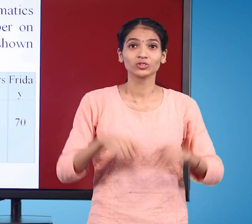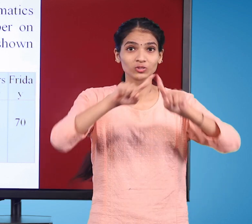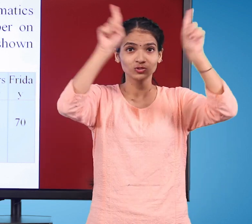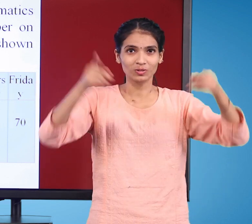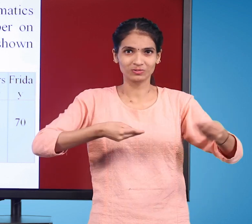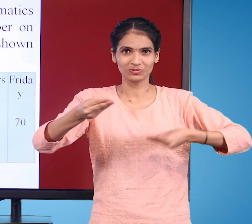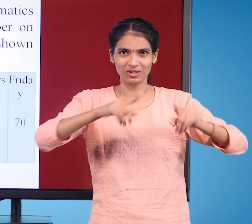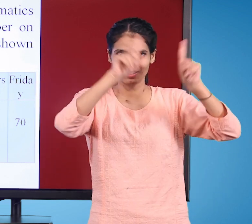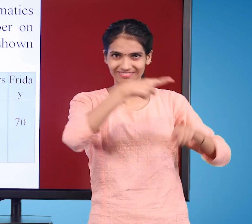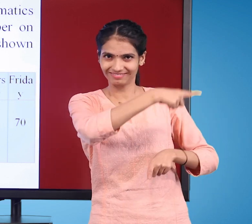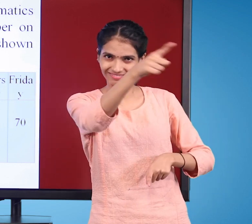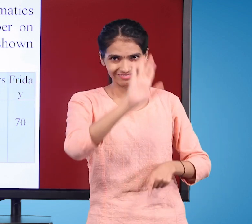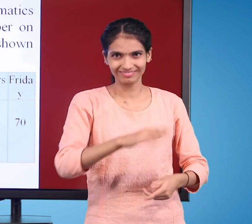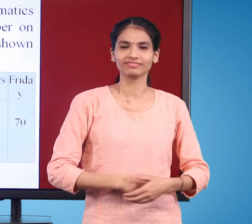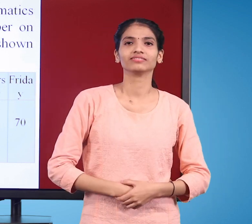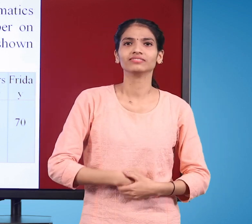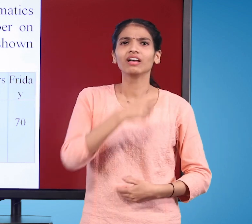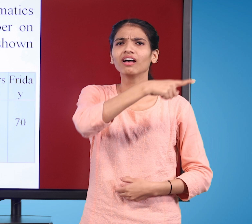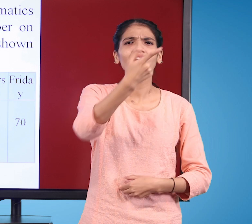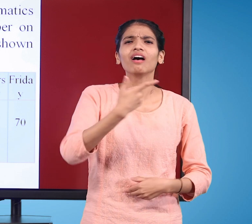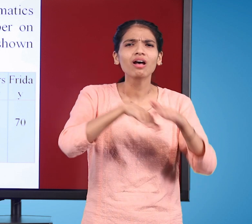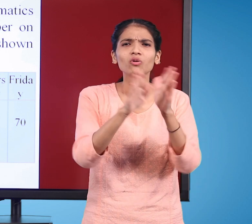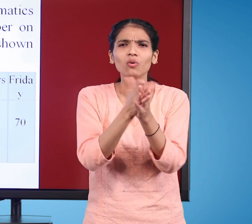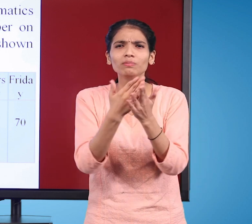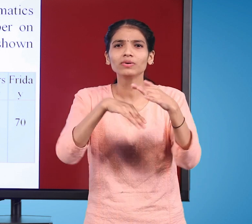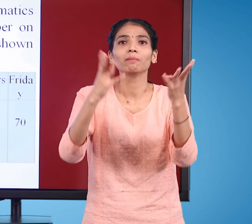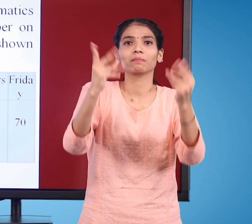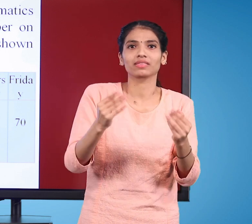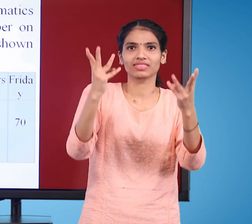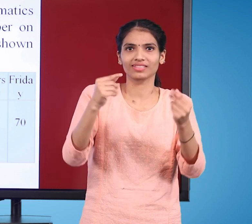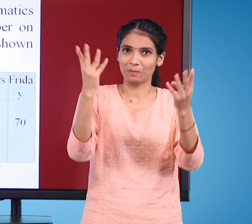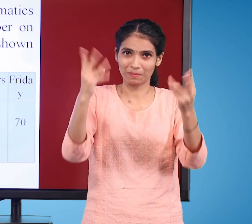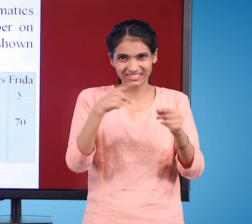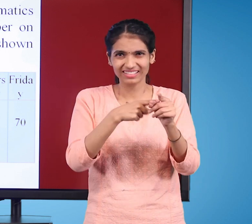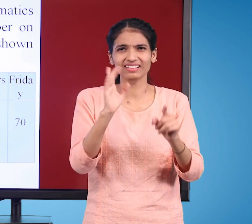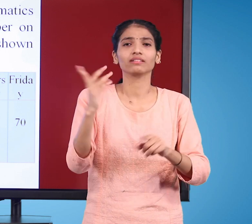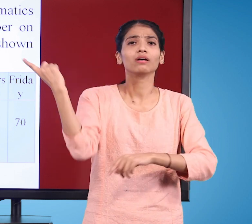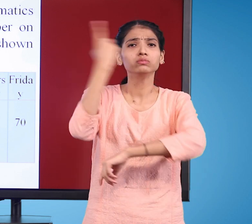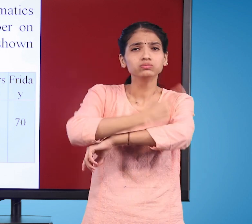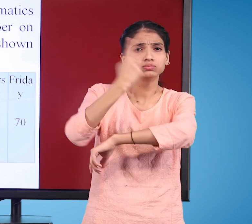The number of mathematics books sold by a shopkeeper on 6 consecutive days is shown below.